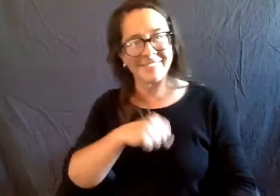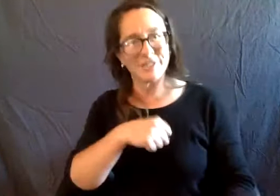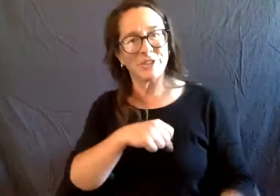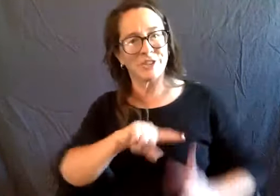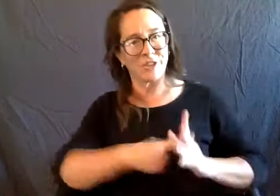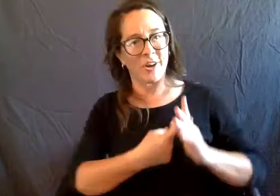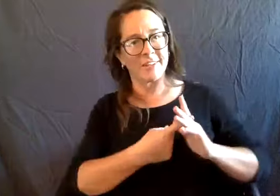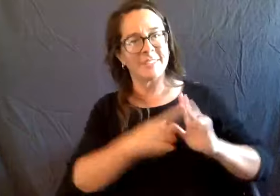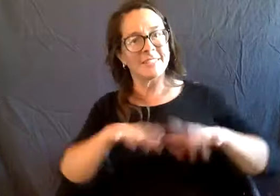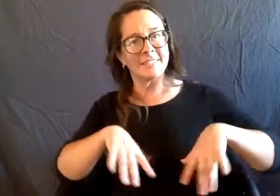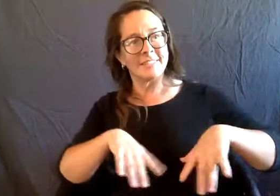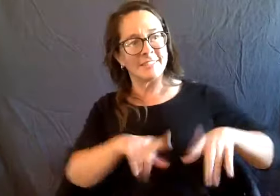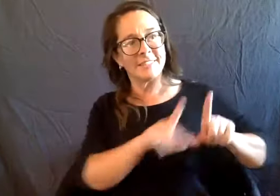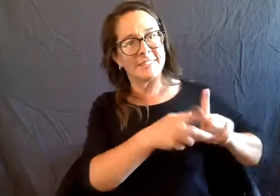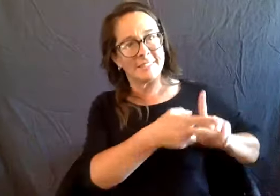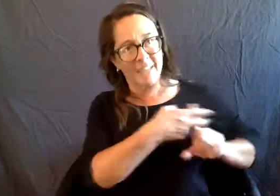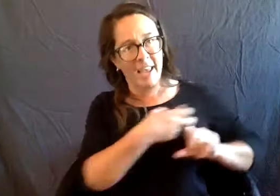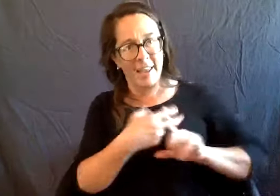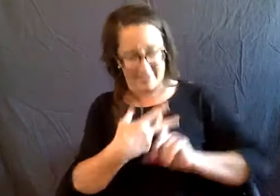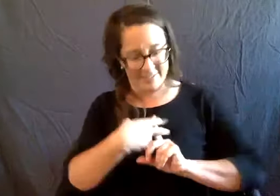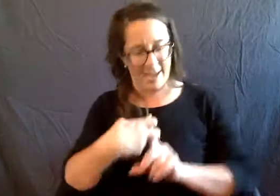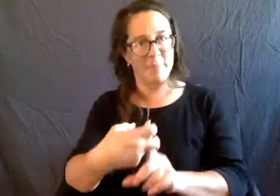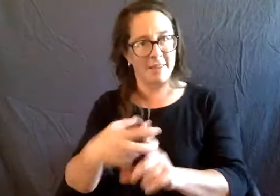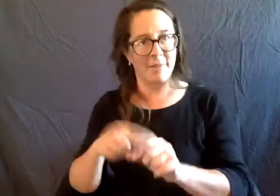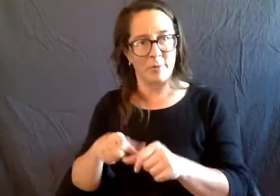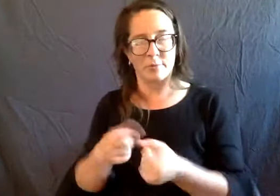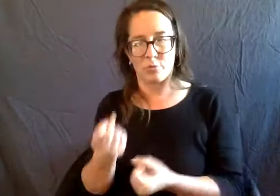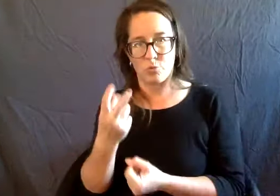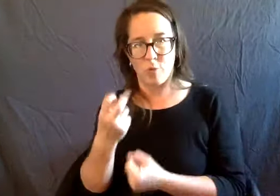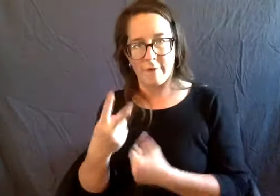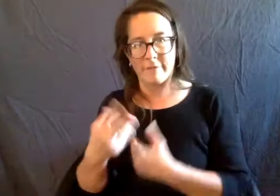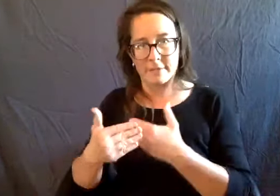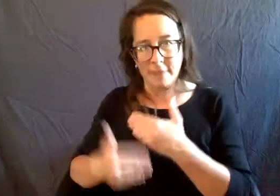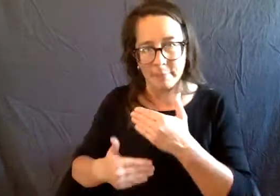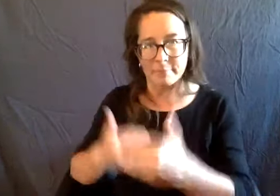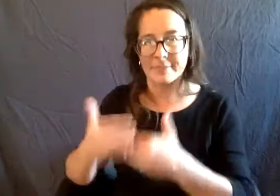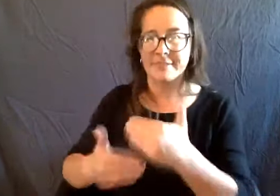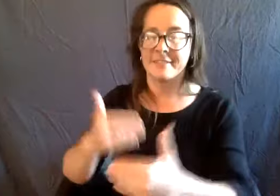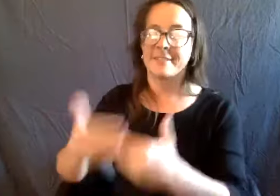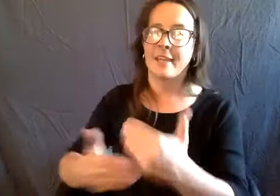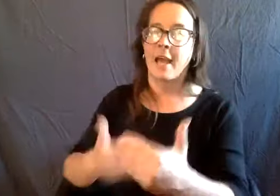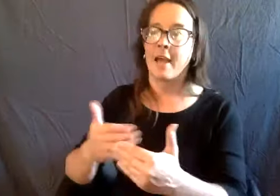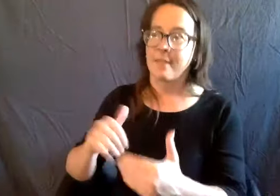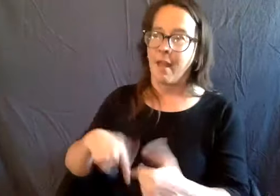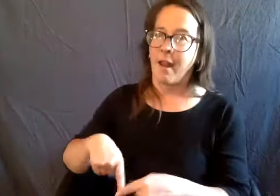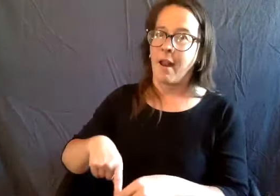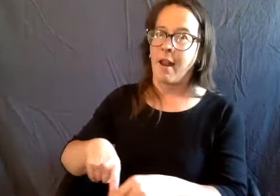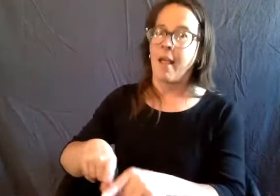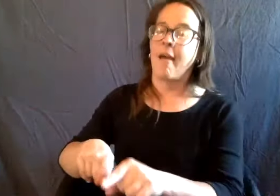She started taking me through those 12 steps. And as she started taking me through those 12 steps,